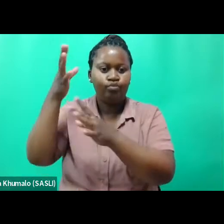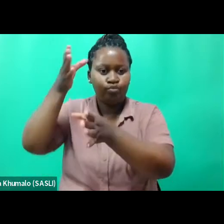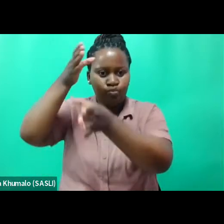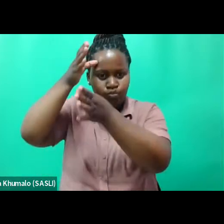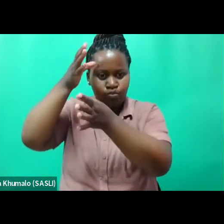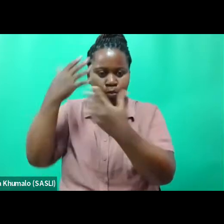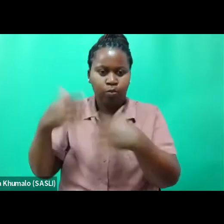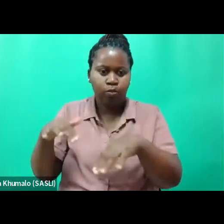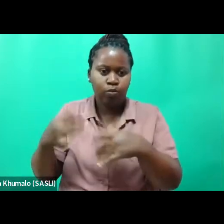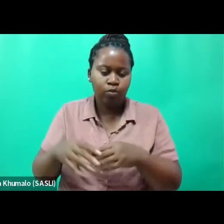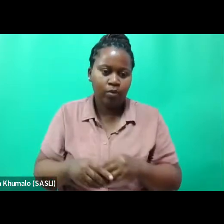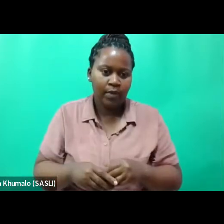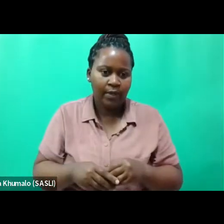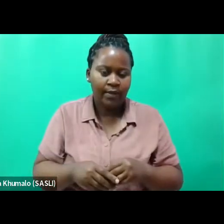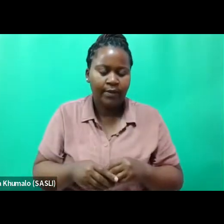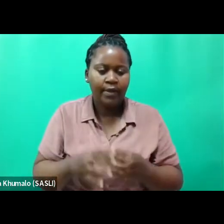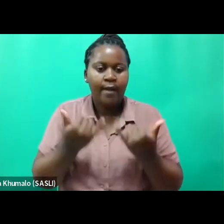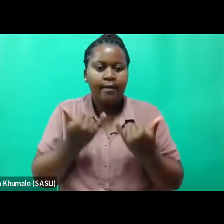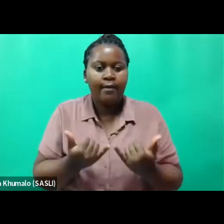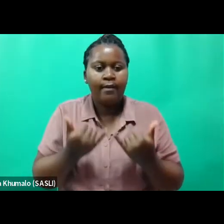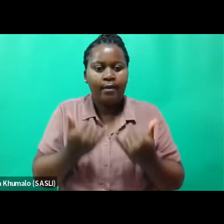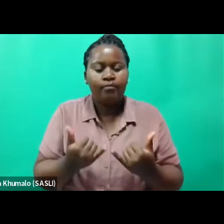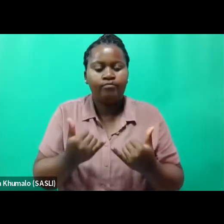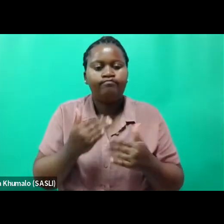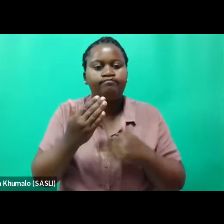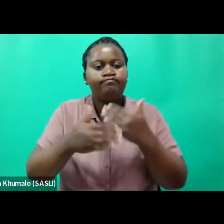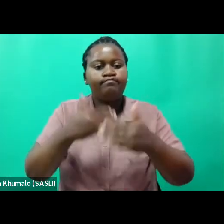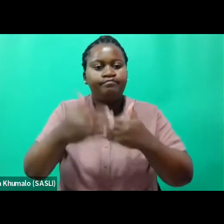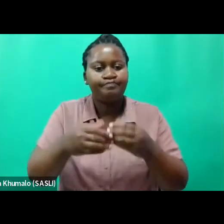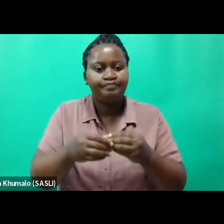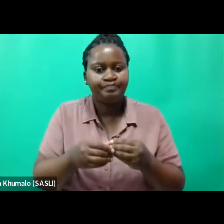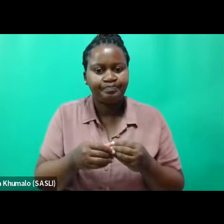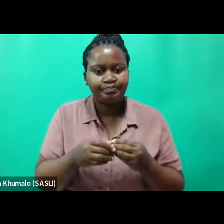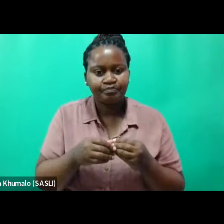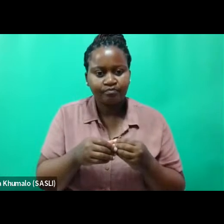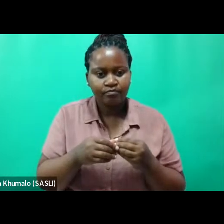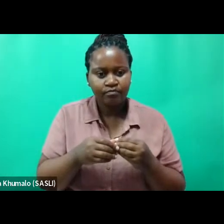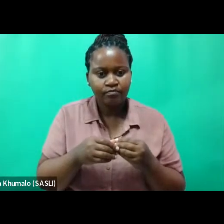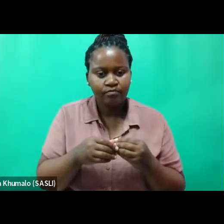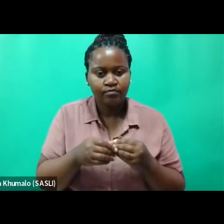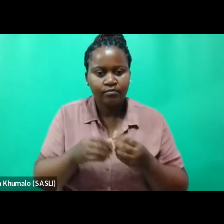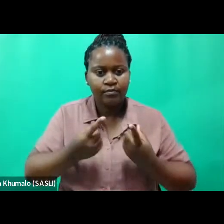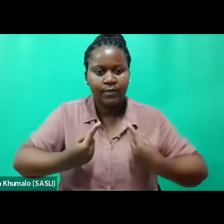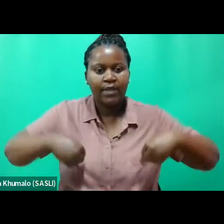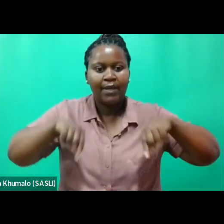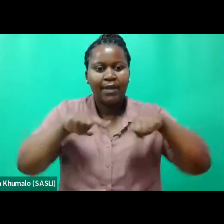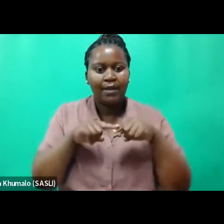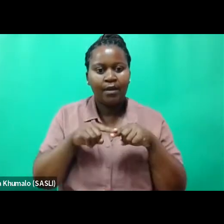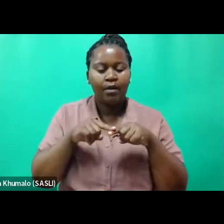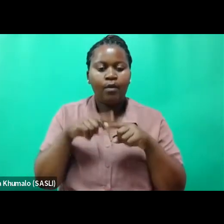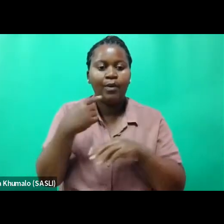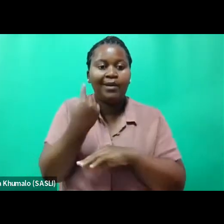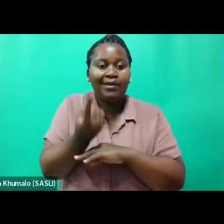quickly move on to our next